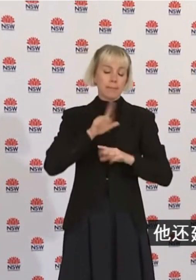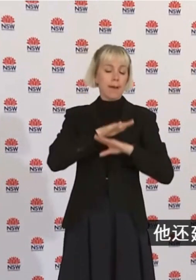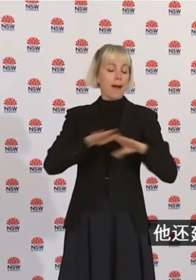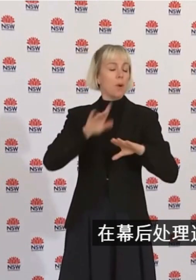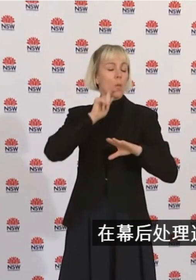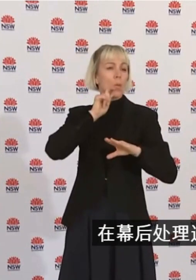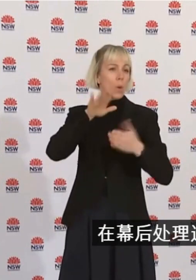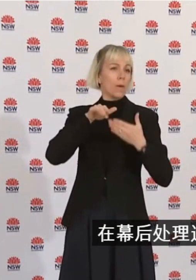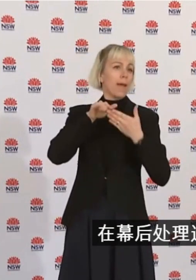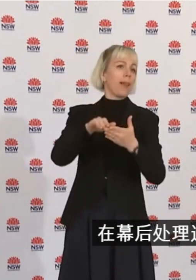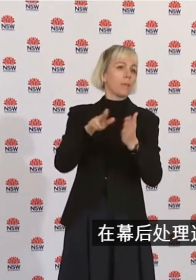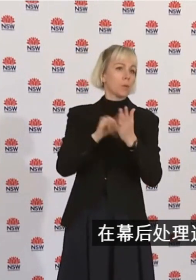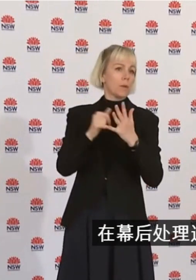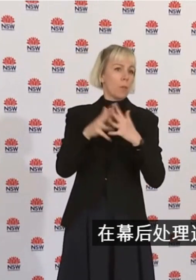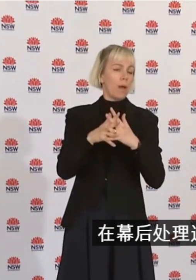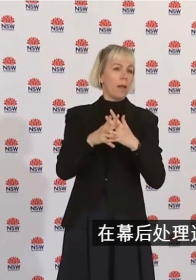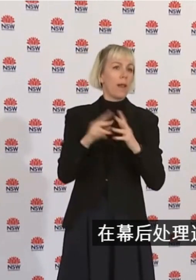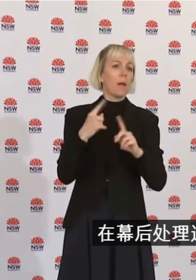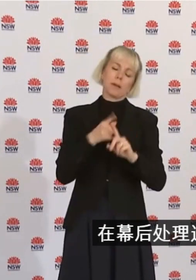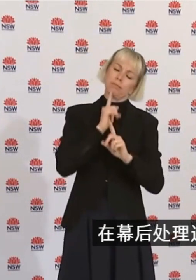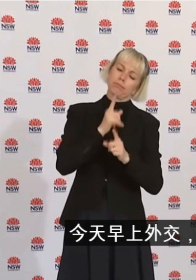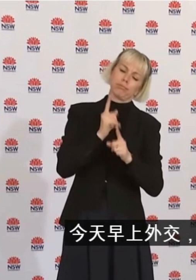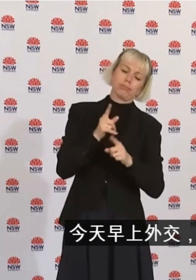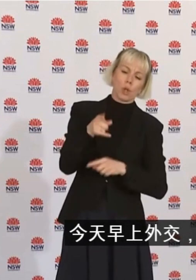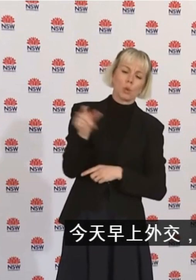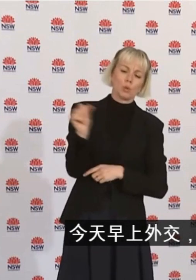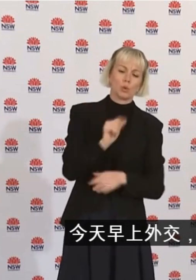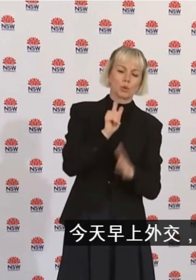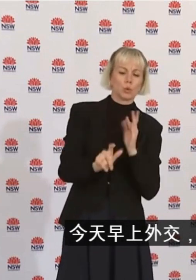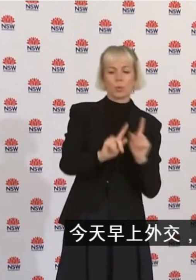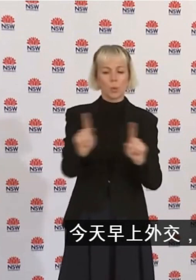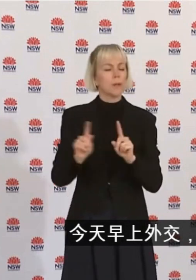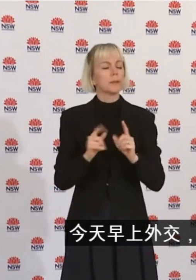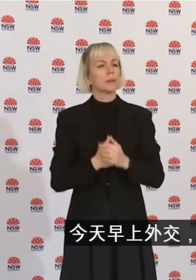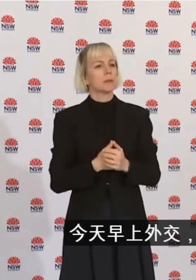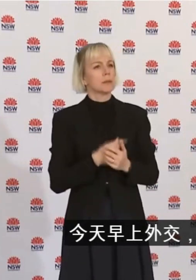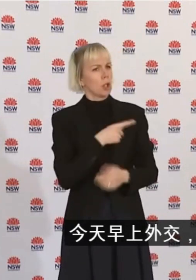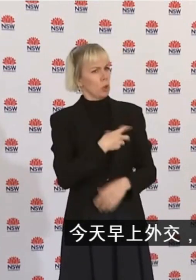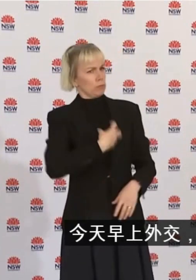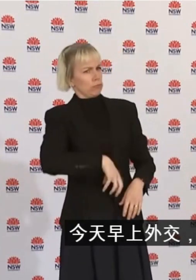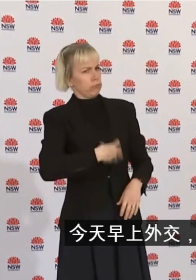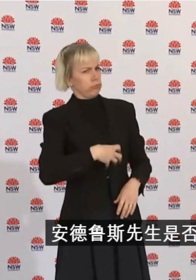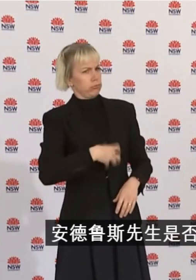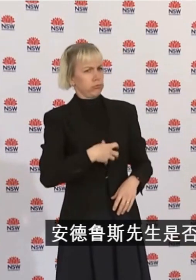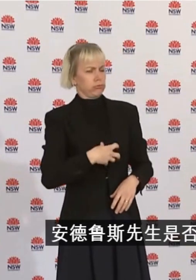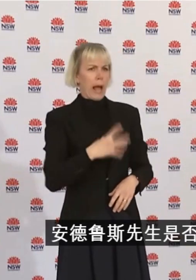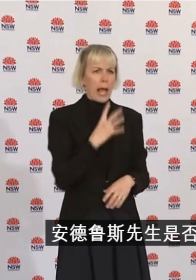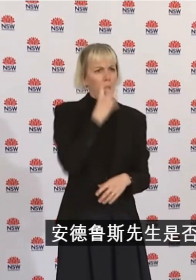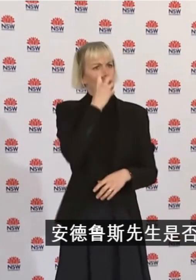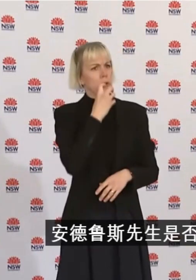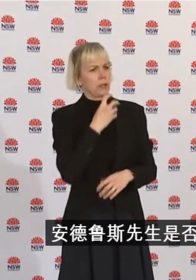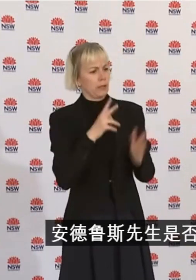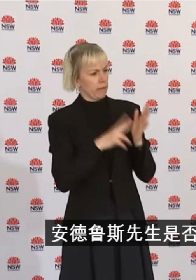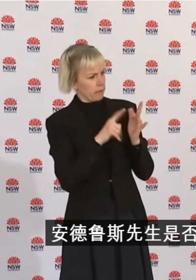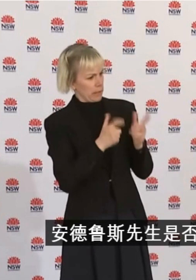suggesting how you should be handling this pandemic. Behind the scenes, you've been very diplomatic this morning, but you're infuriated by that. The second part is, does Mr. Andrews